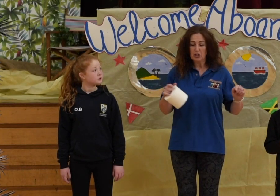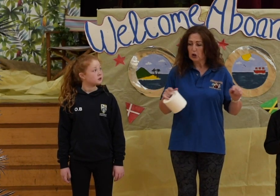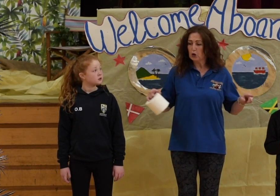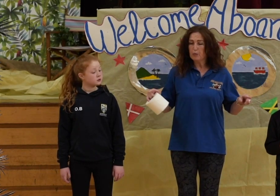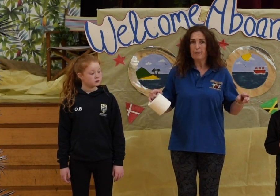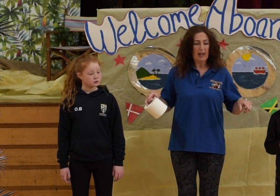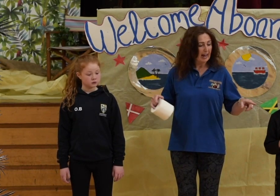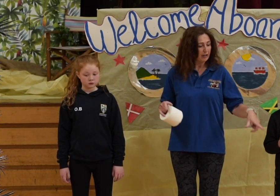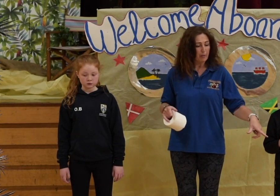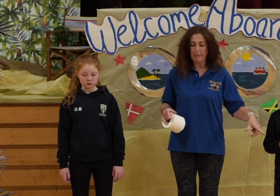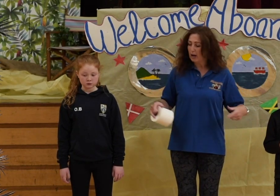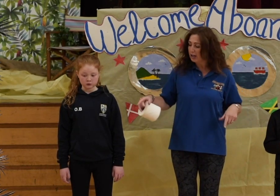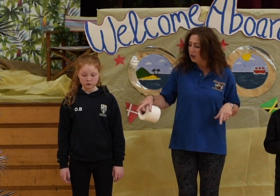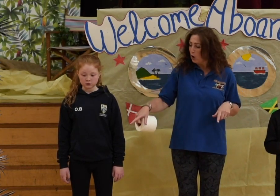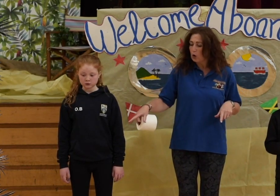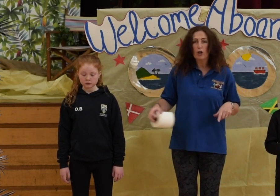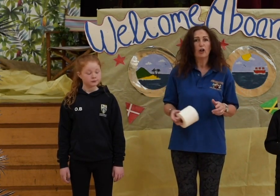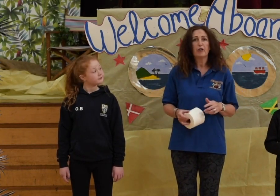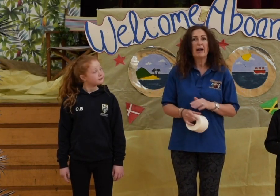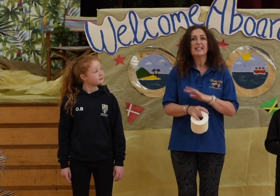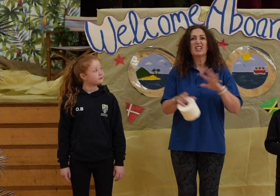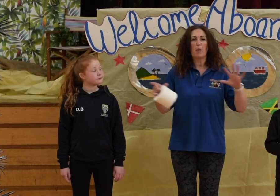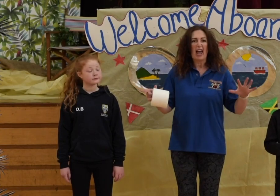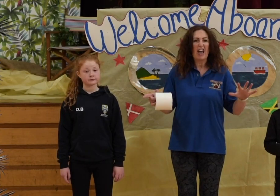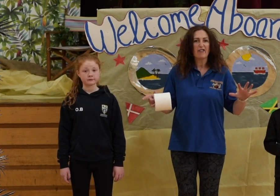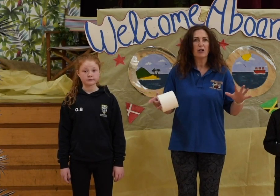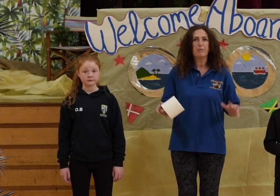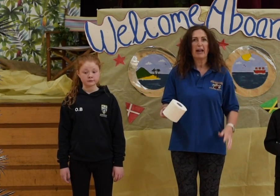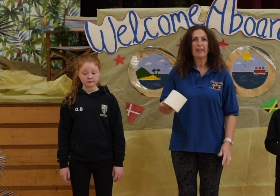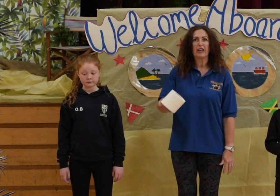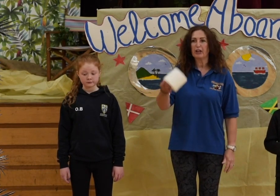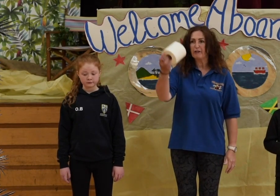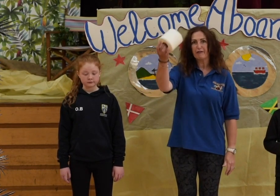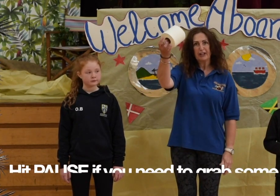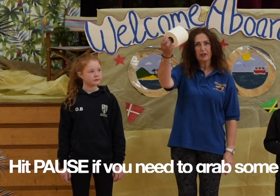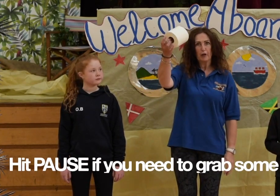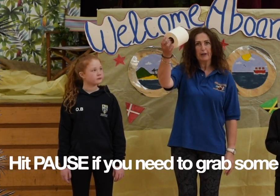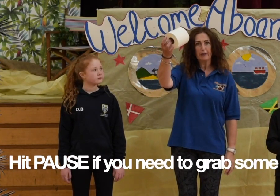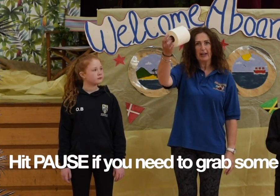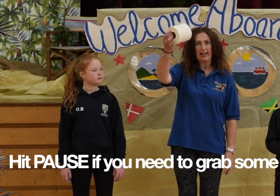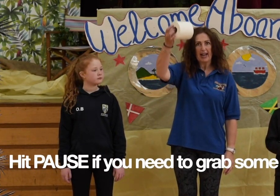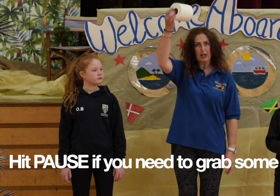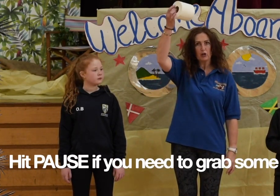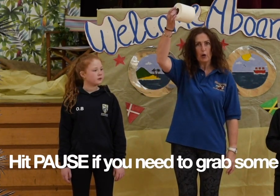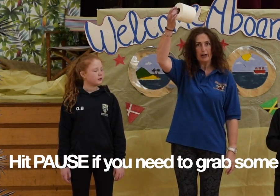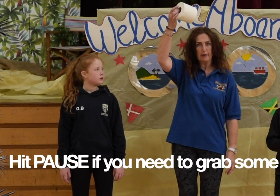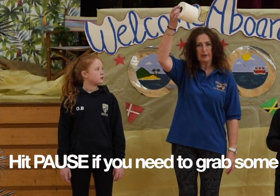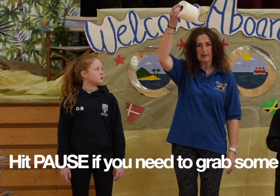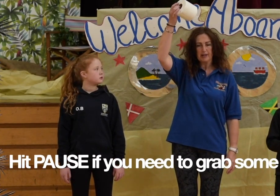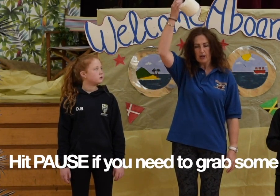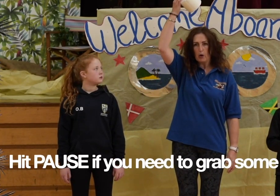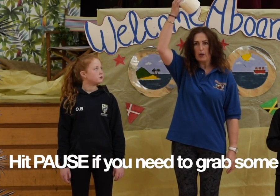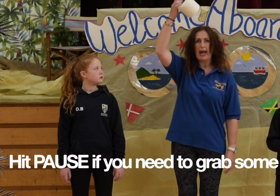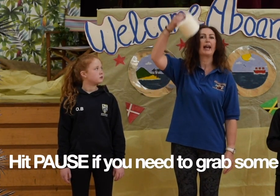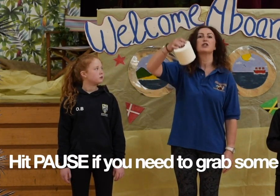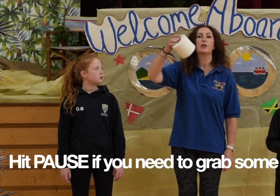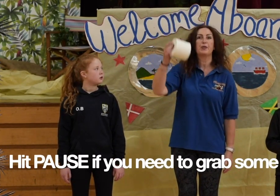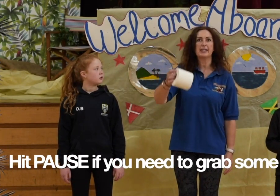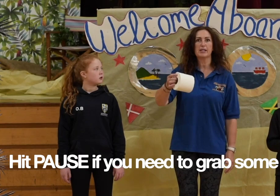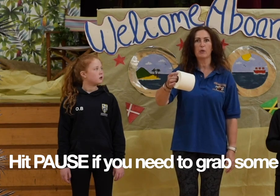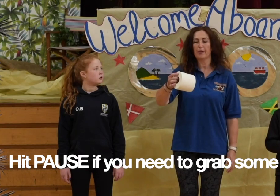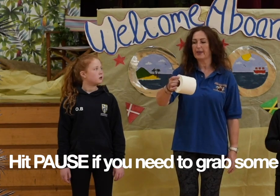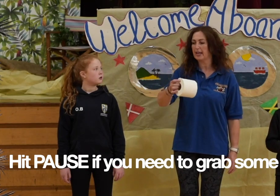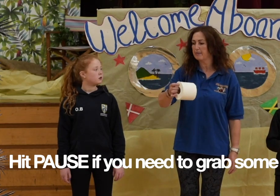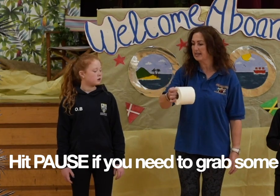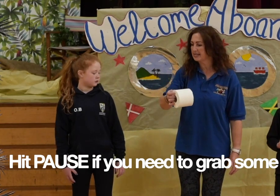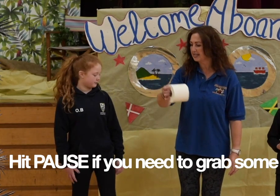you will need two, either a bucket or a laundry basket, whatever big that you can fit a toilet roll in, and a toilet roll. Okay, so